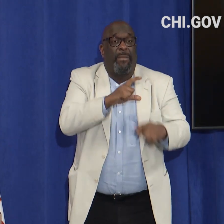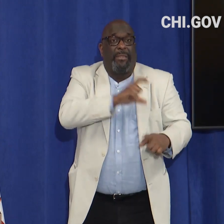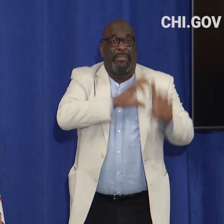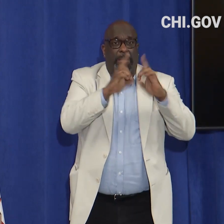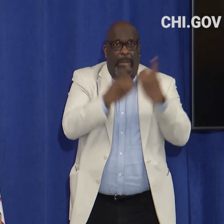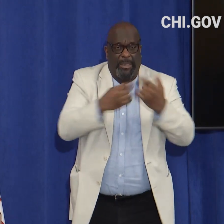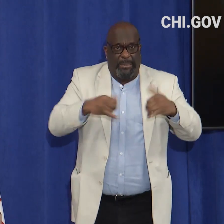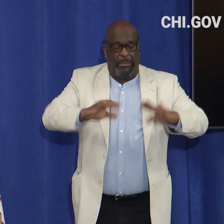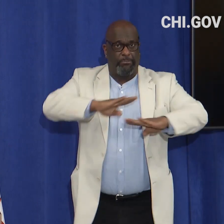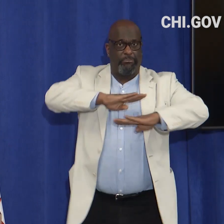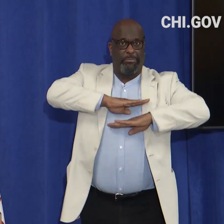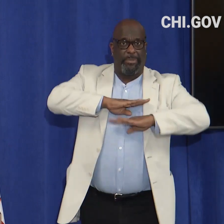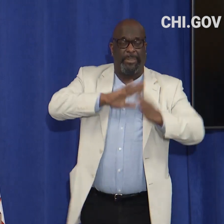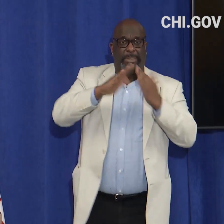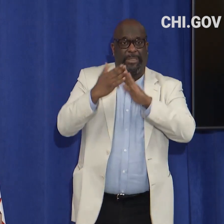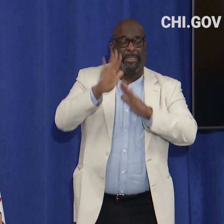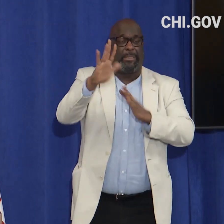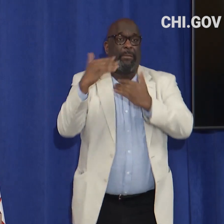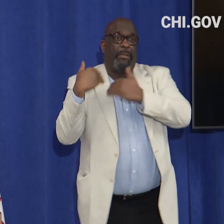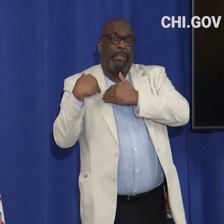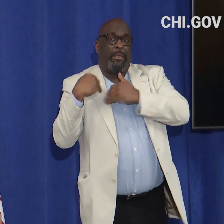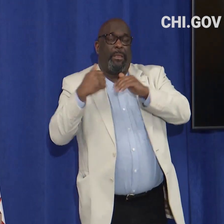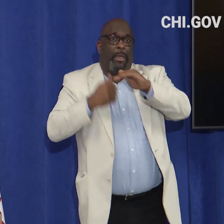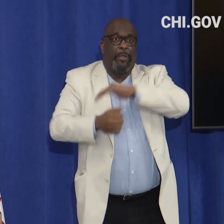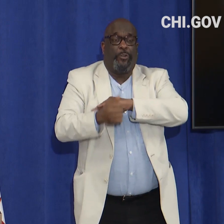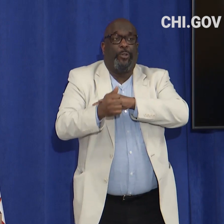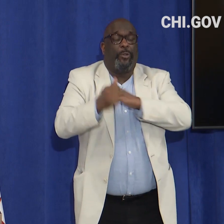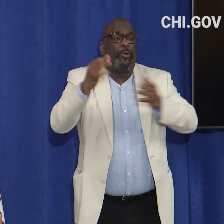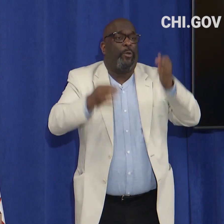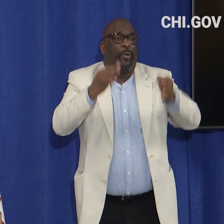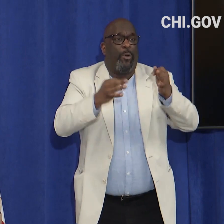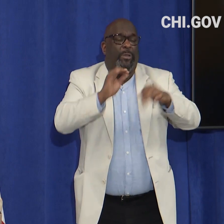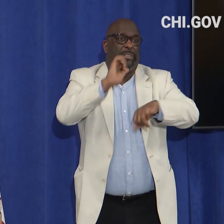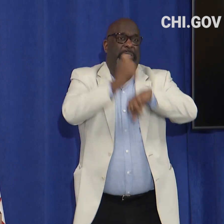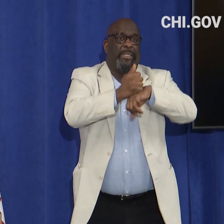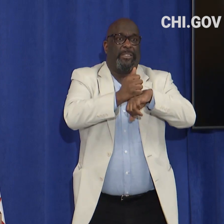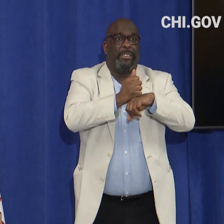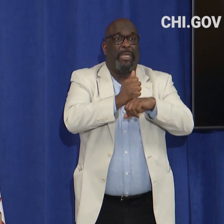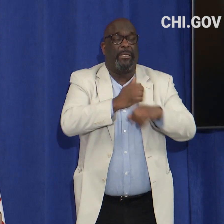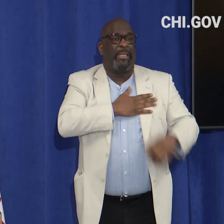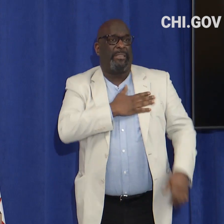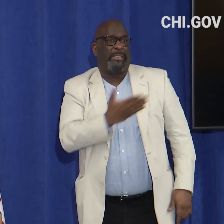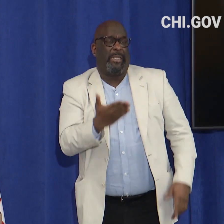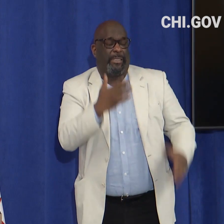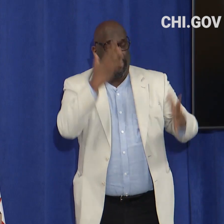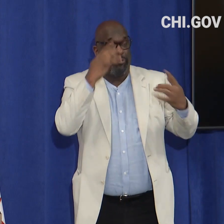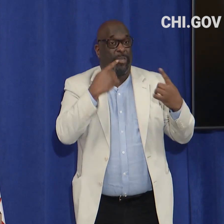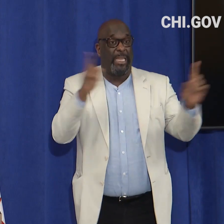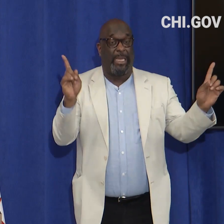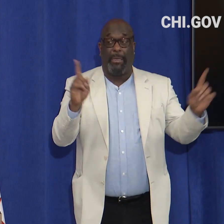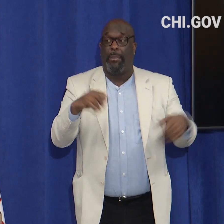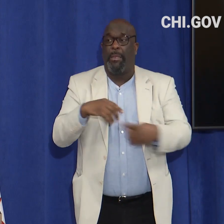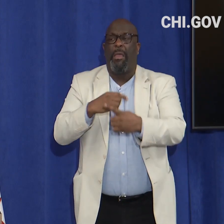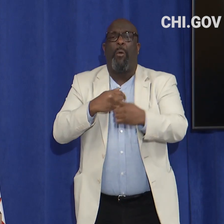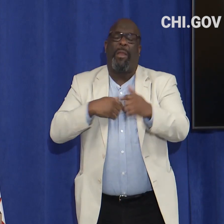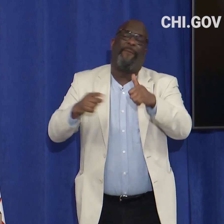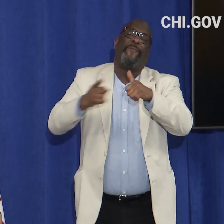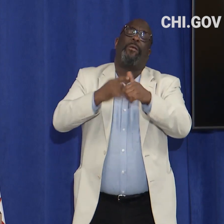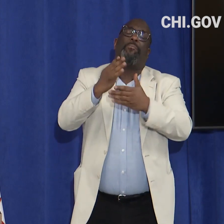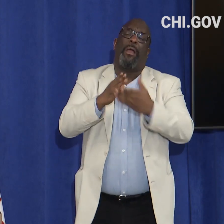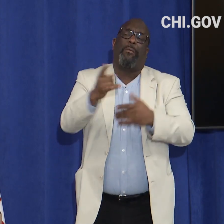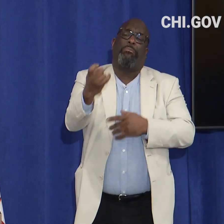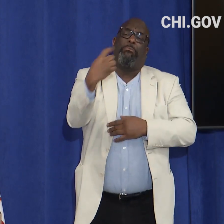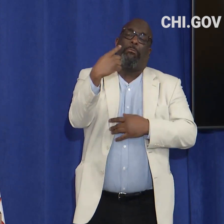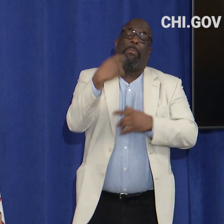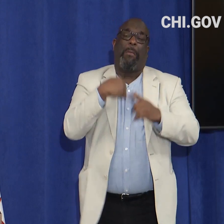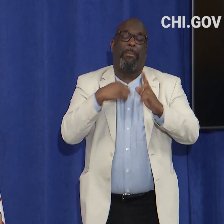city's obligations under the court-sanctioned consent decree? So let me start with the first part of your question. Is when I hear